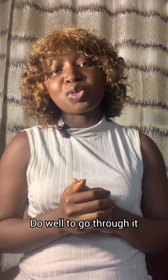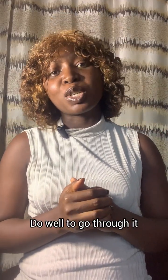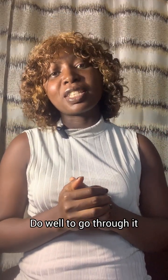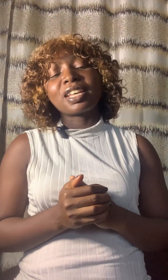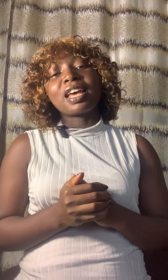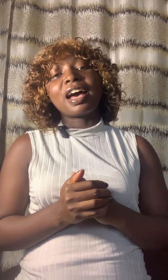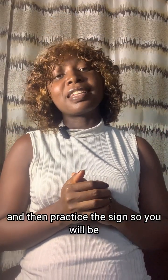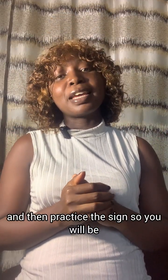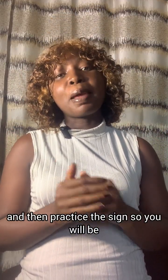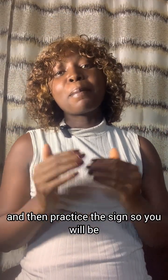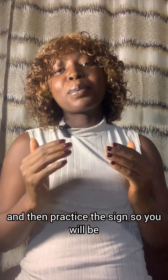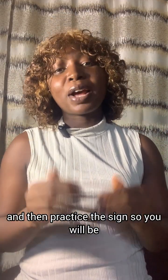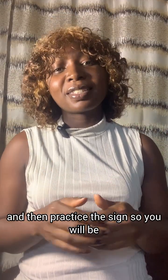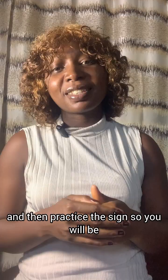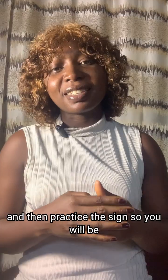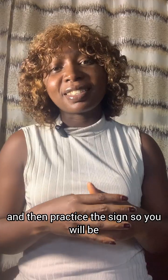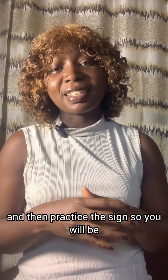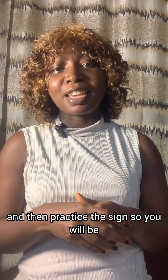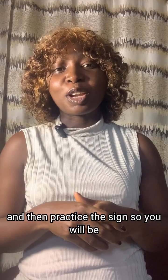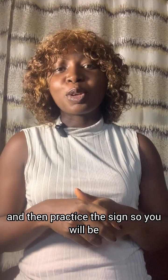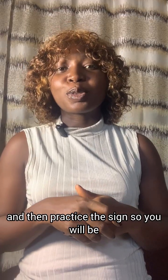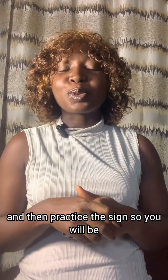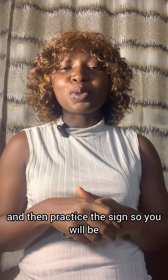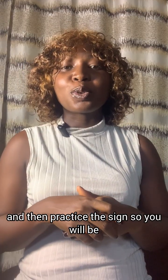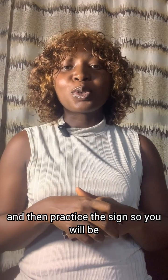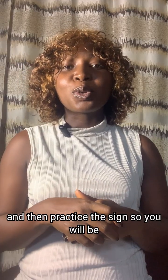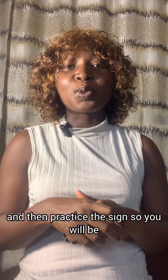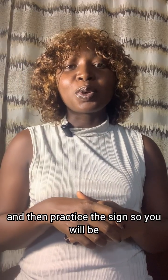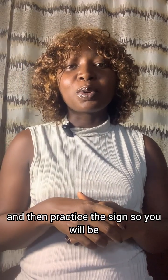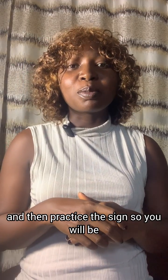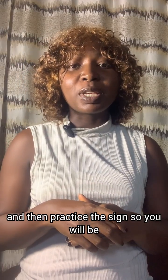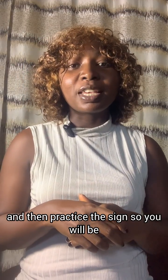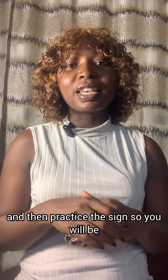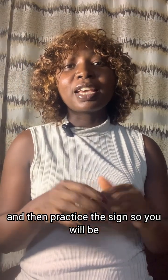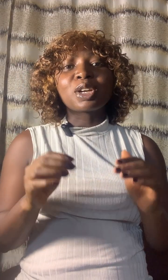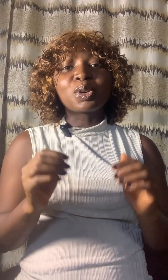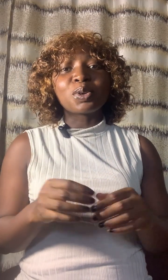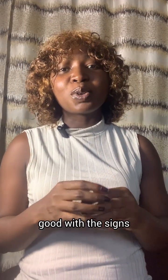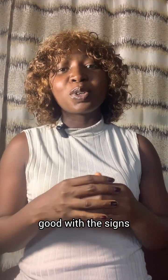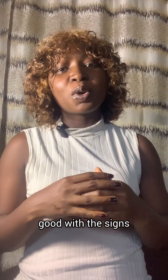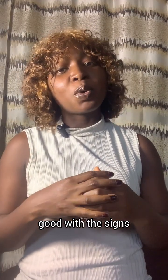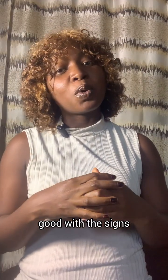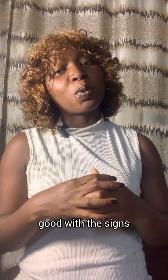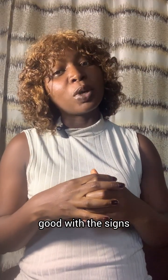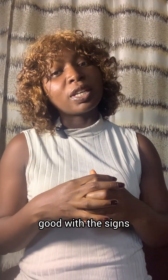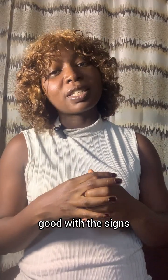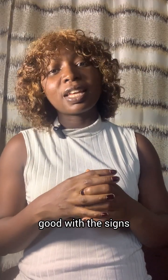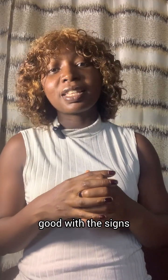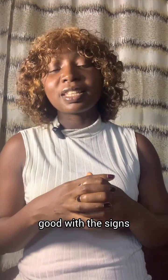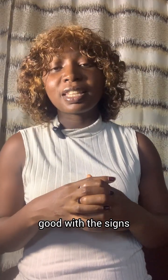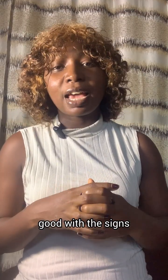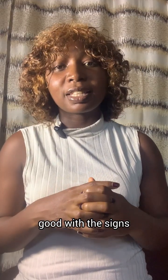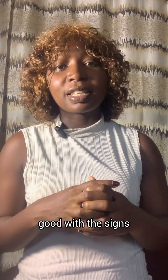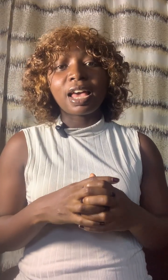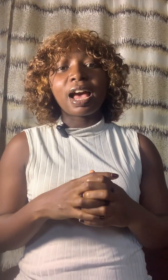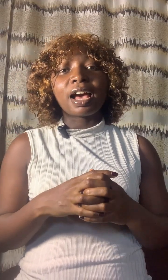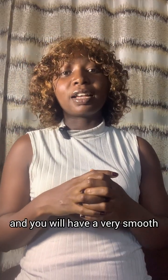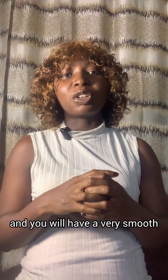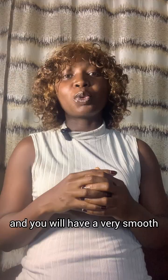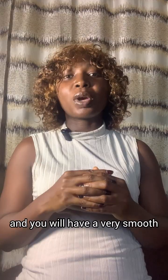through it and then practice the sign so you will be good with the signs and you will